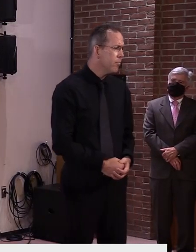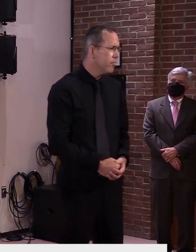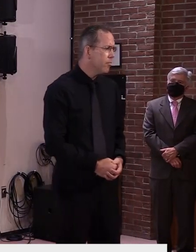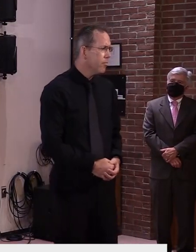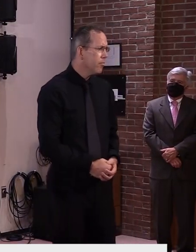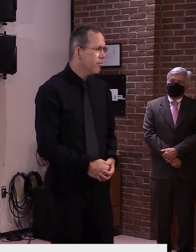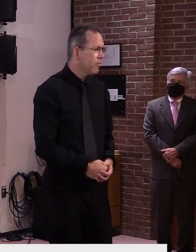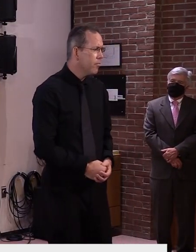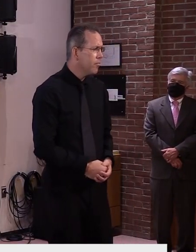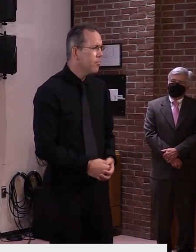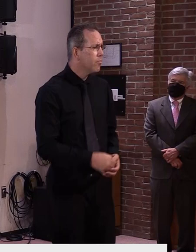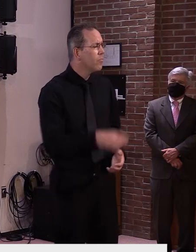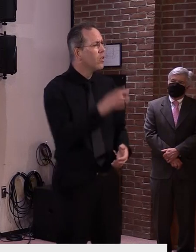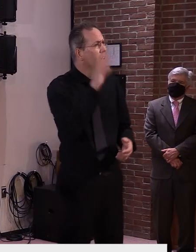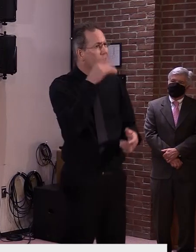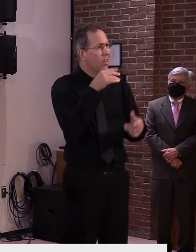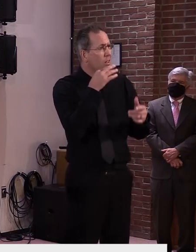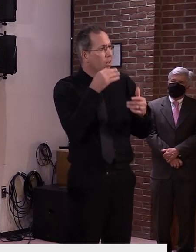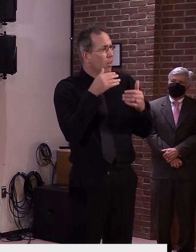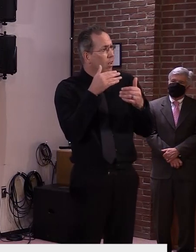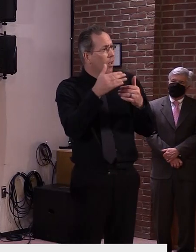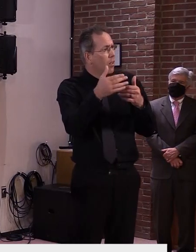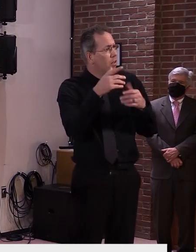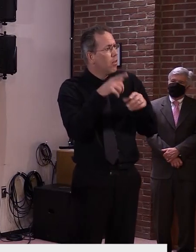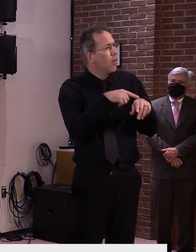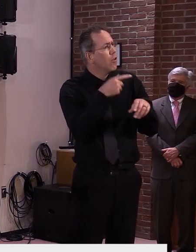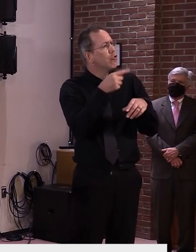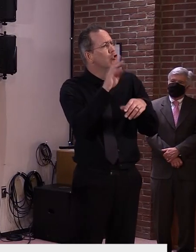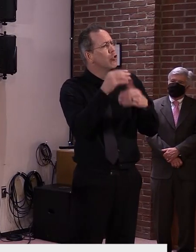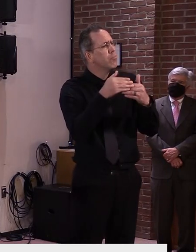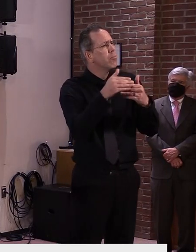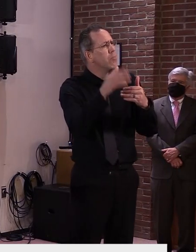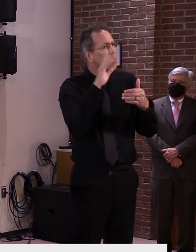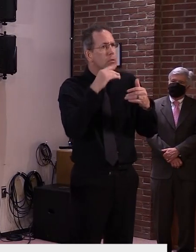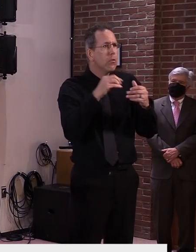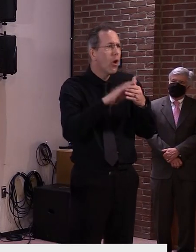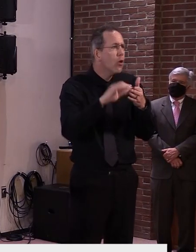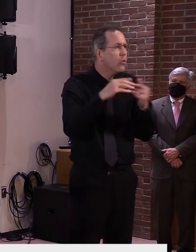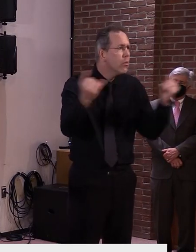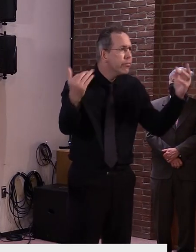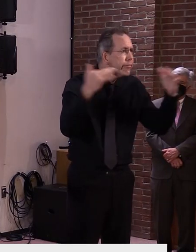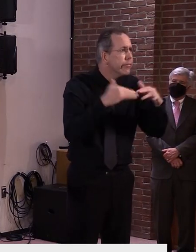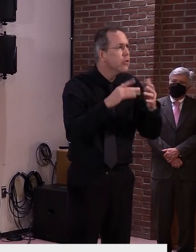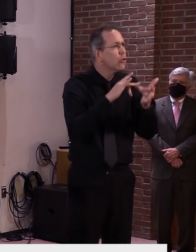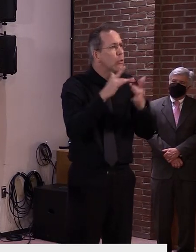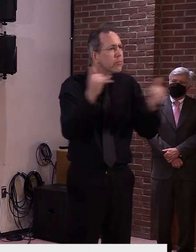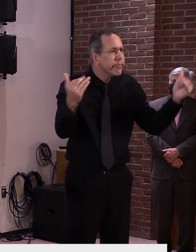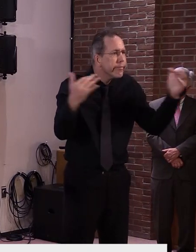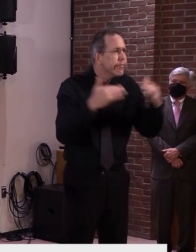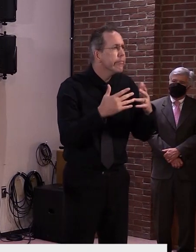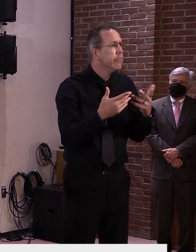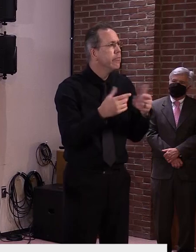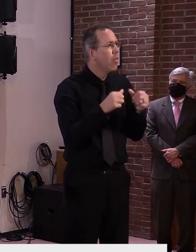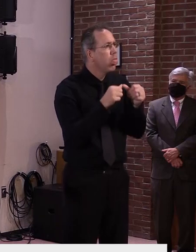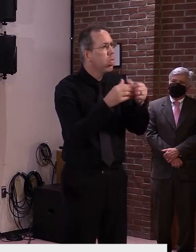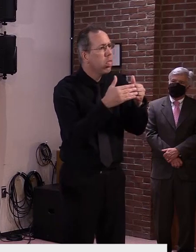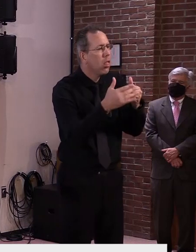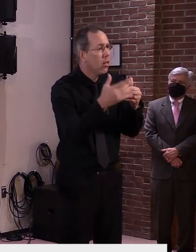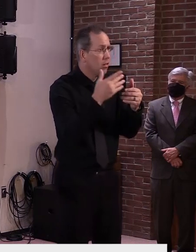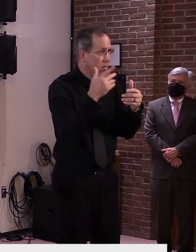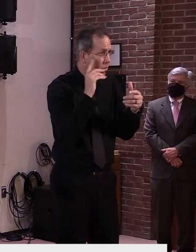long-term strategy, Katie, when this started in March and we've really elevated since then. So I would